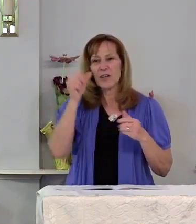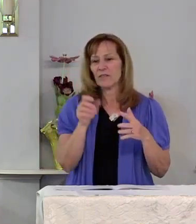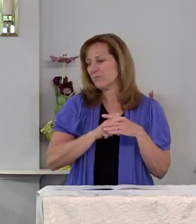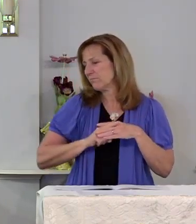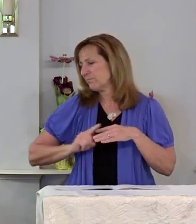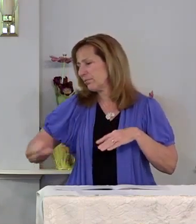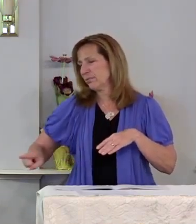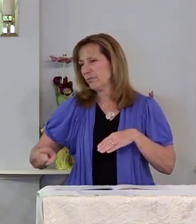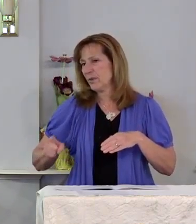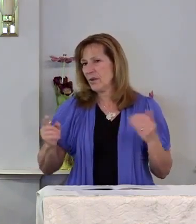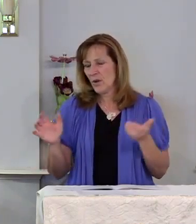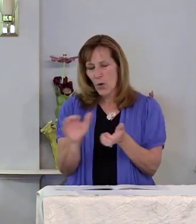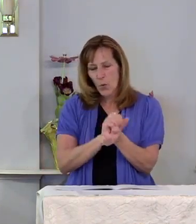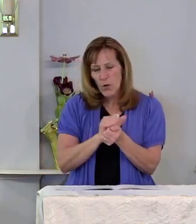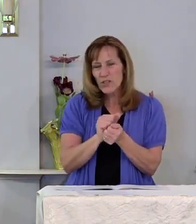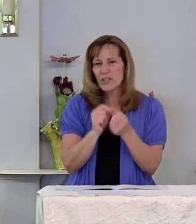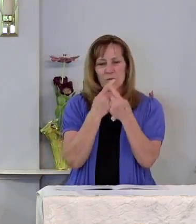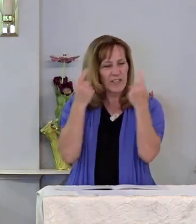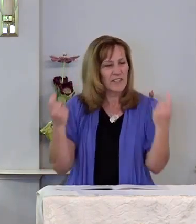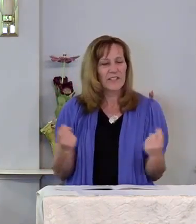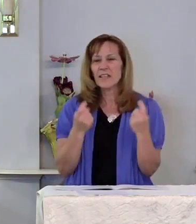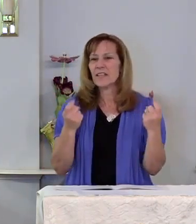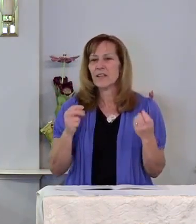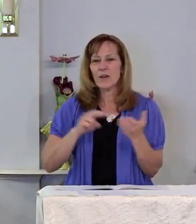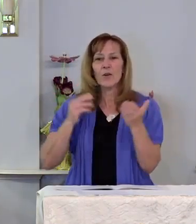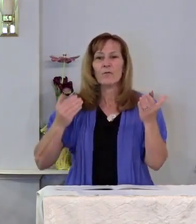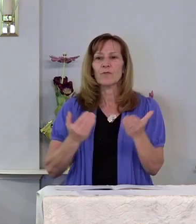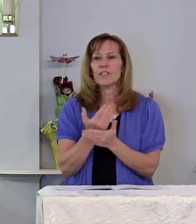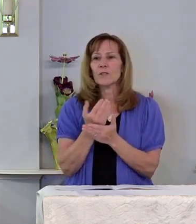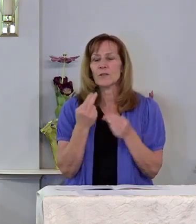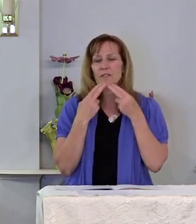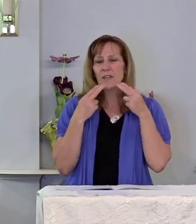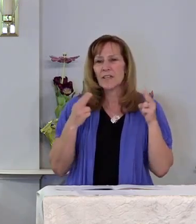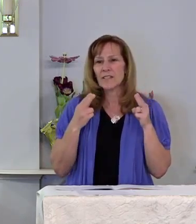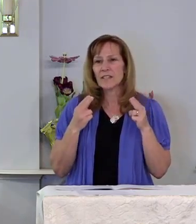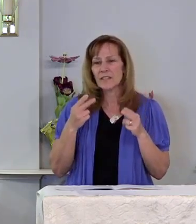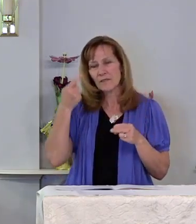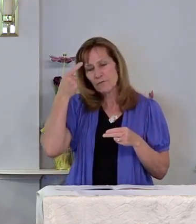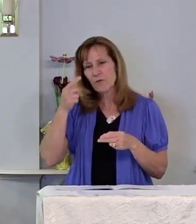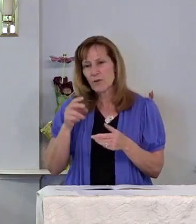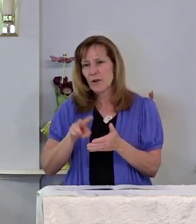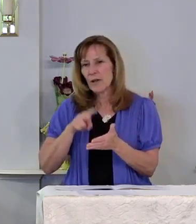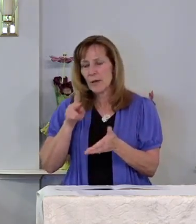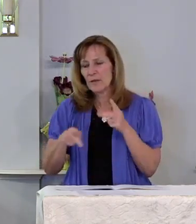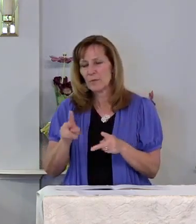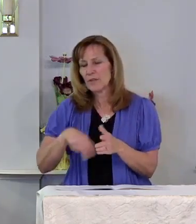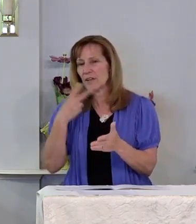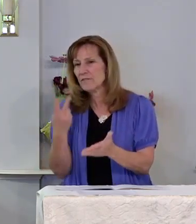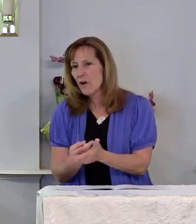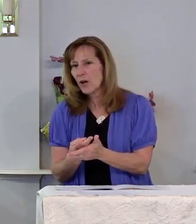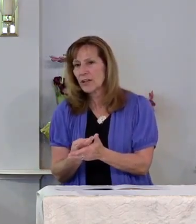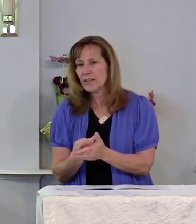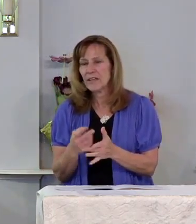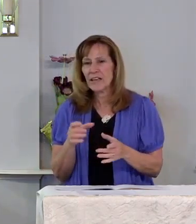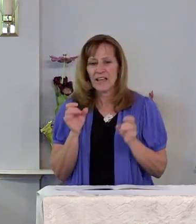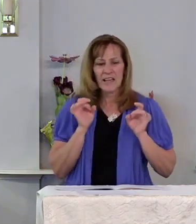deeds, washes away sin, restores innocence to the fallen, casts out